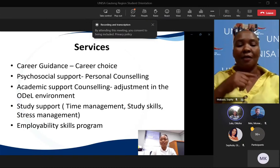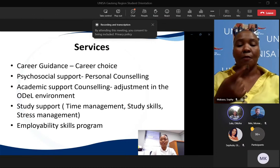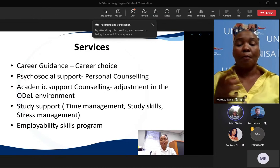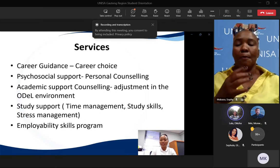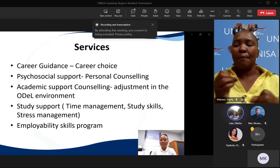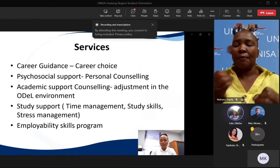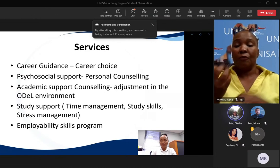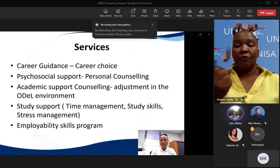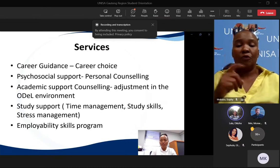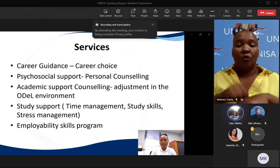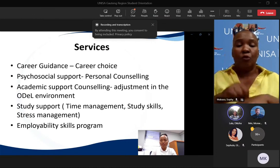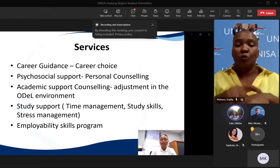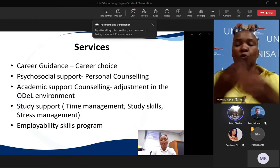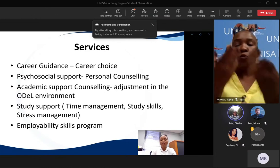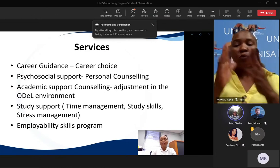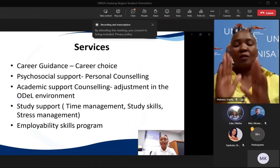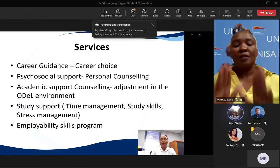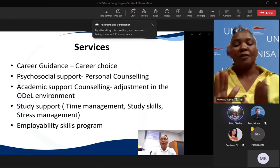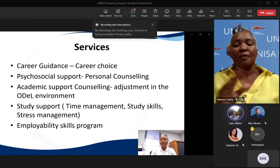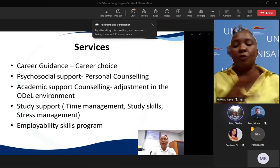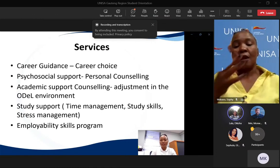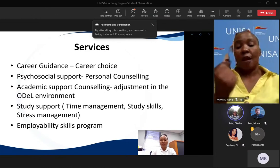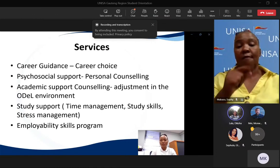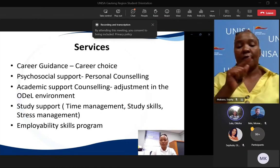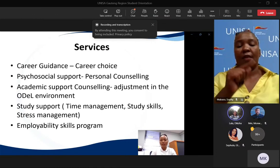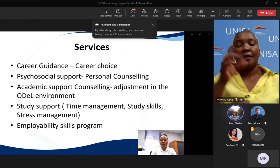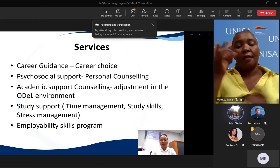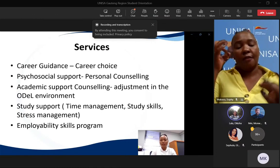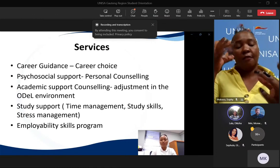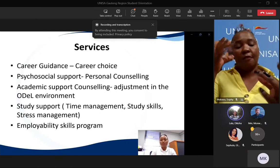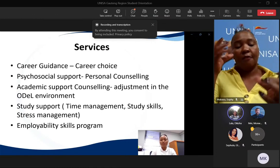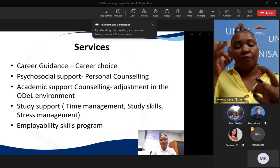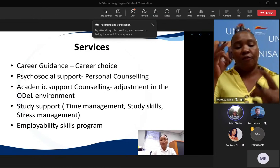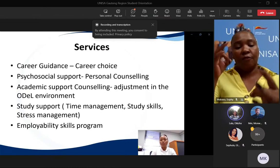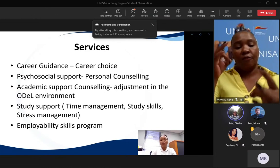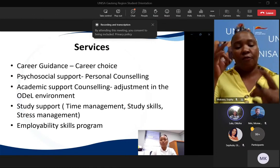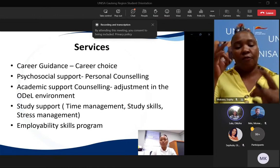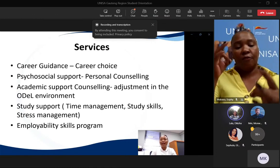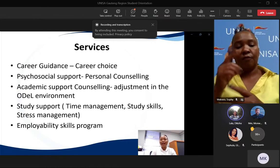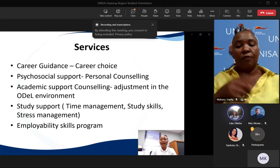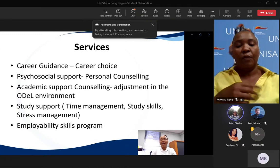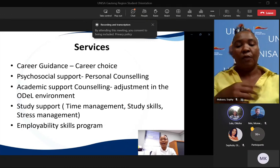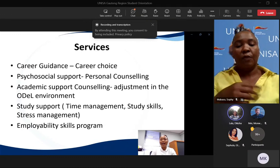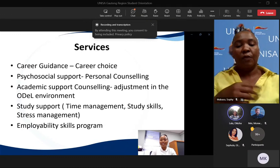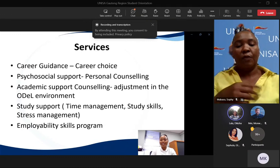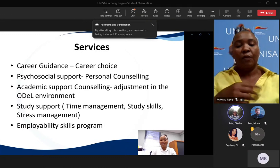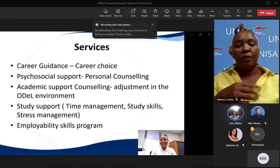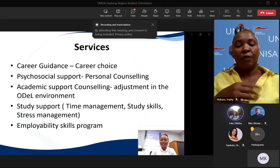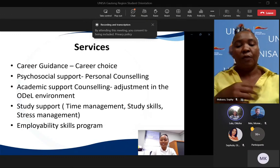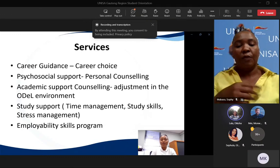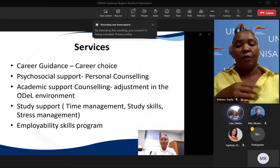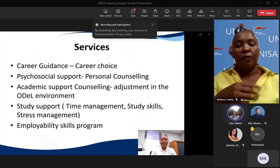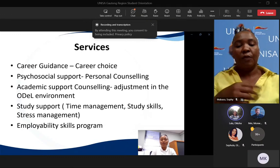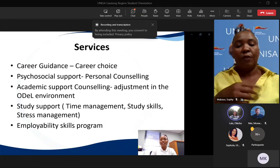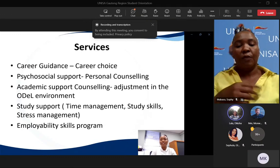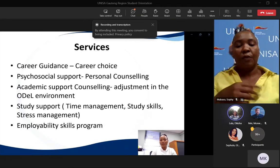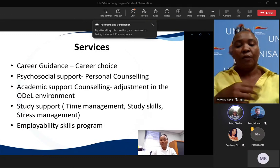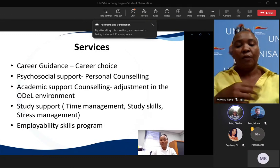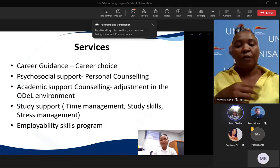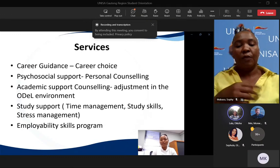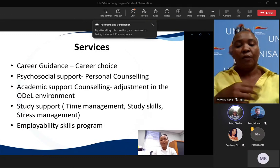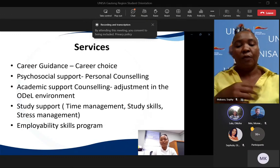students might not have that information then we run those programs for them to understand exactly